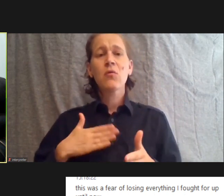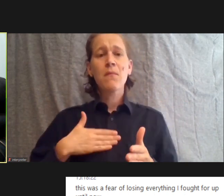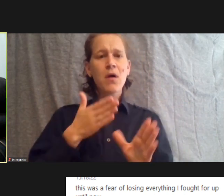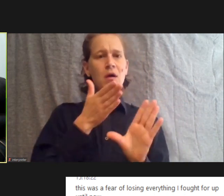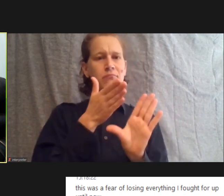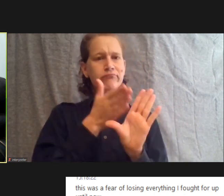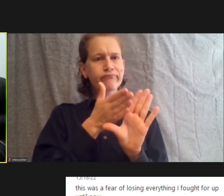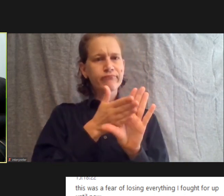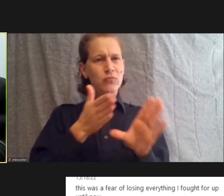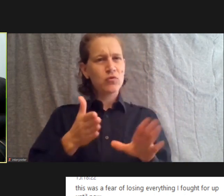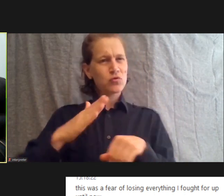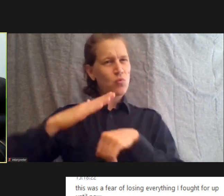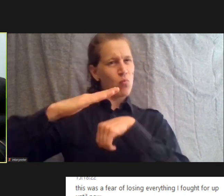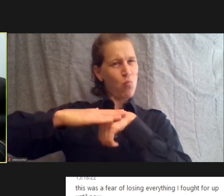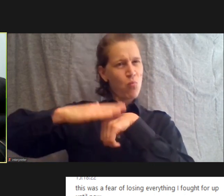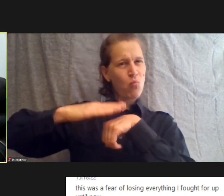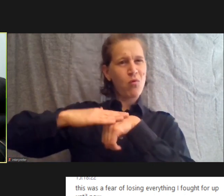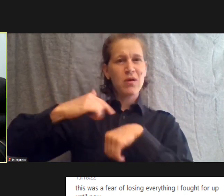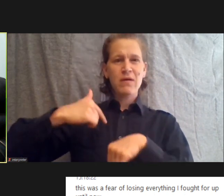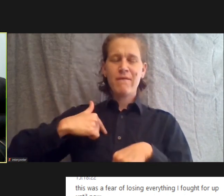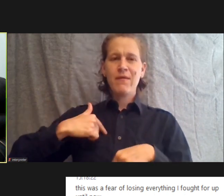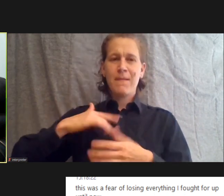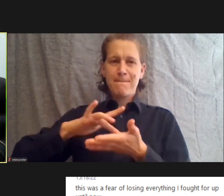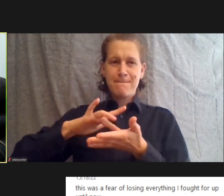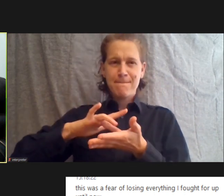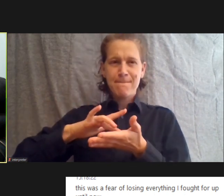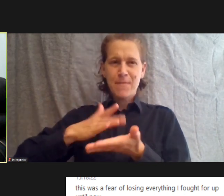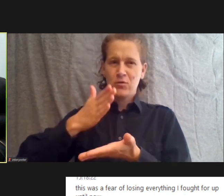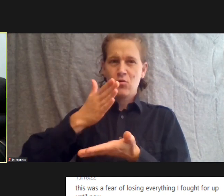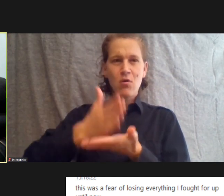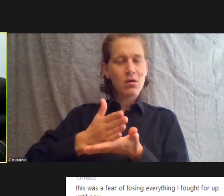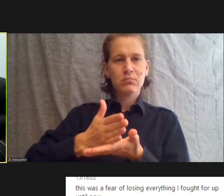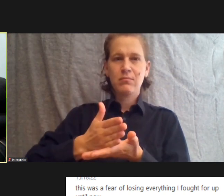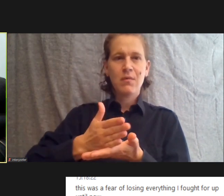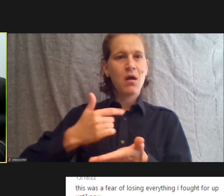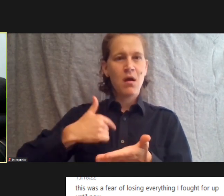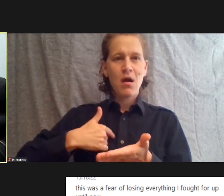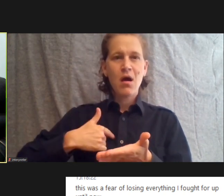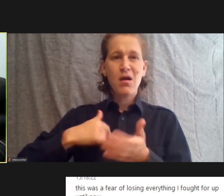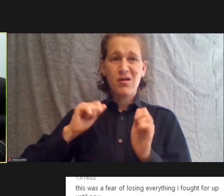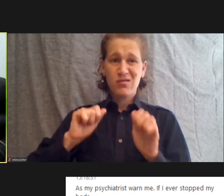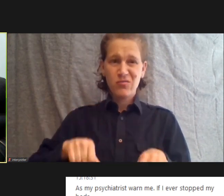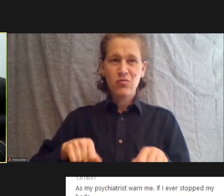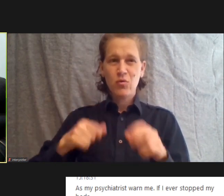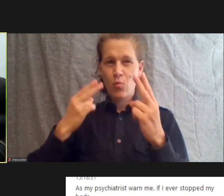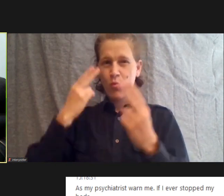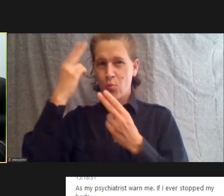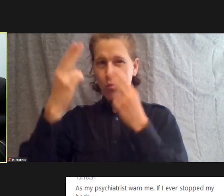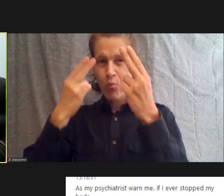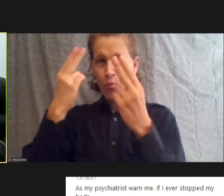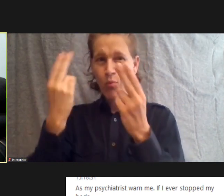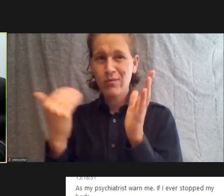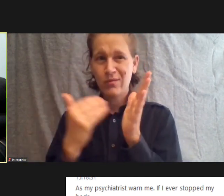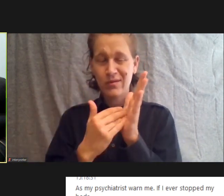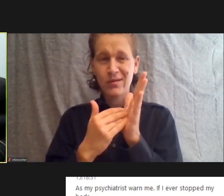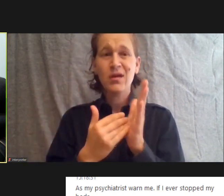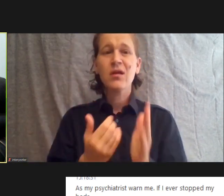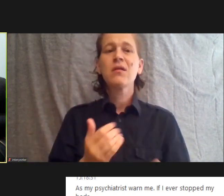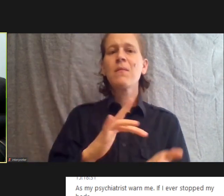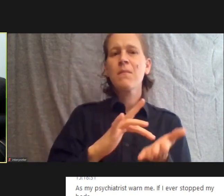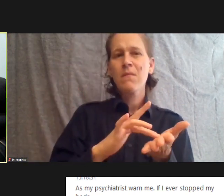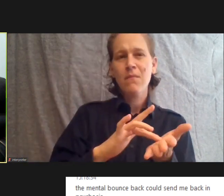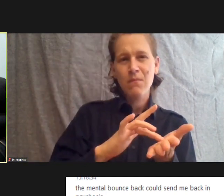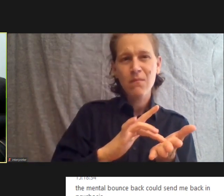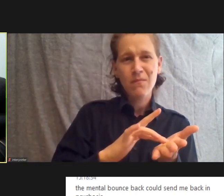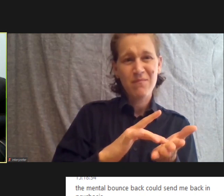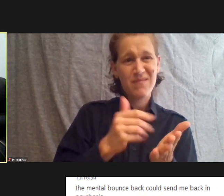send me back into psychosis. My meds were far from cheap out of pocket. The fight to keep my meds and all the progress I